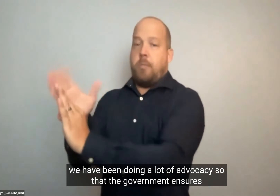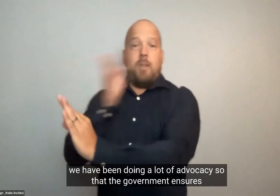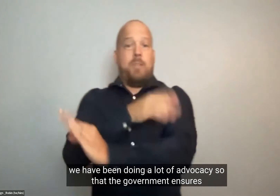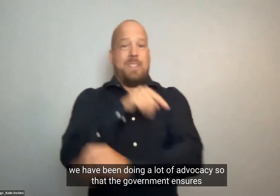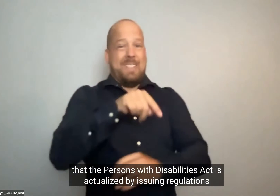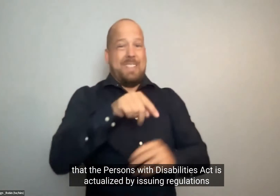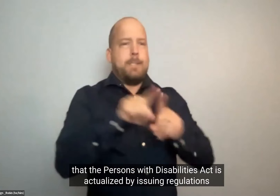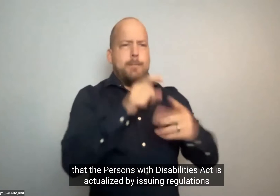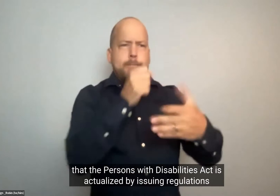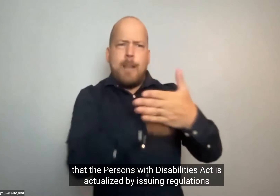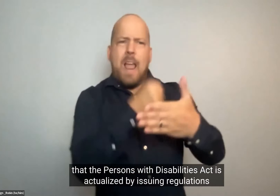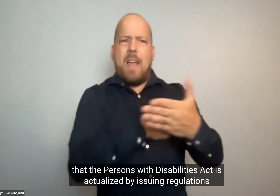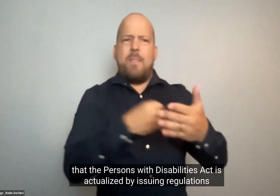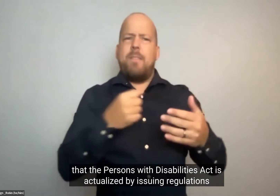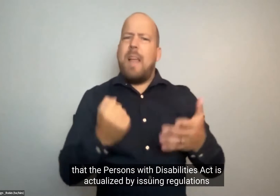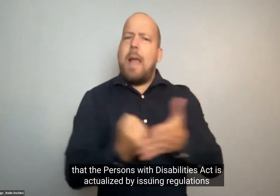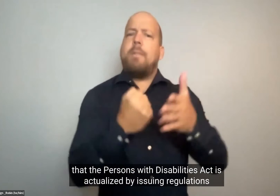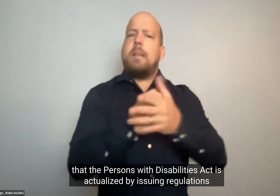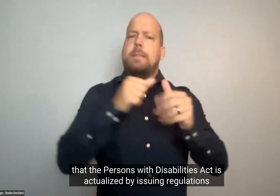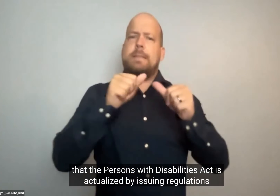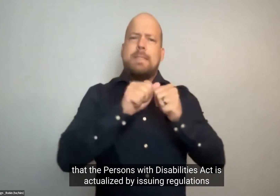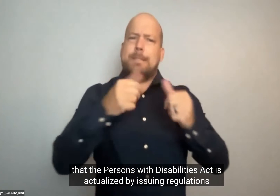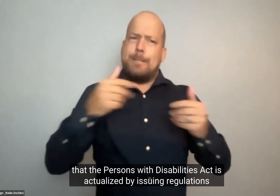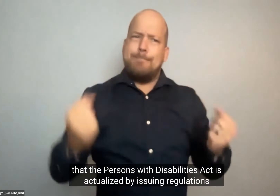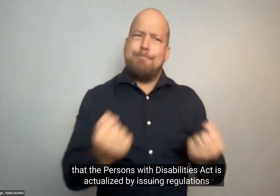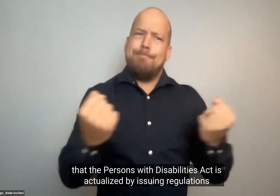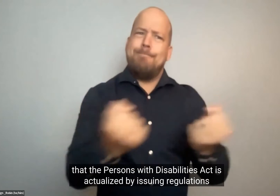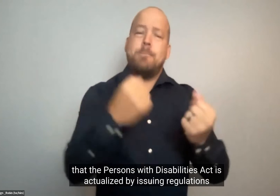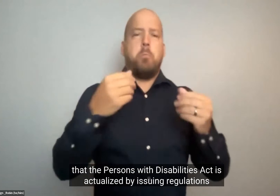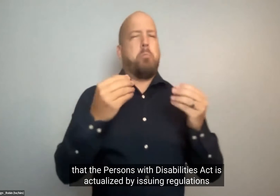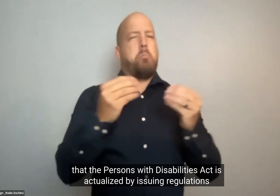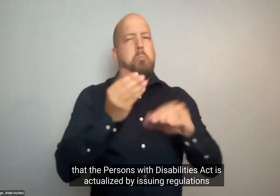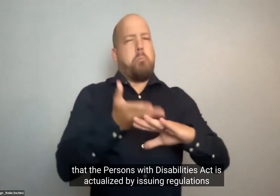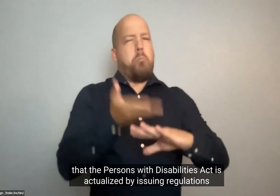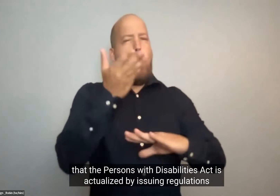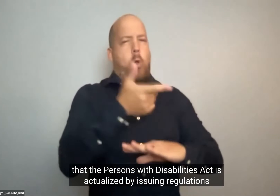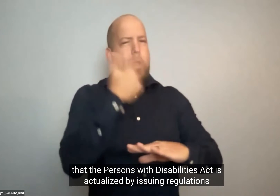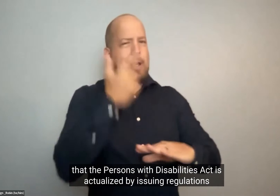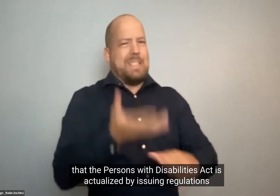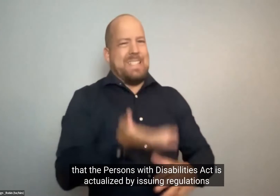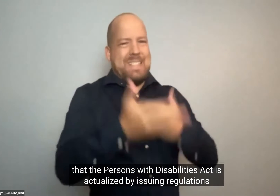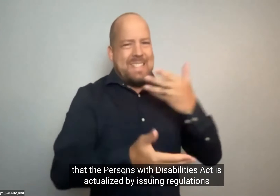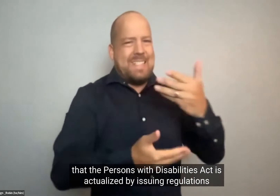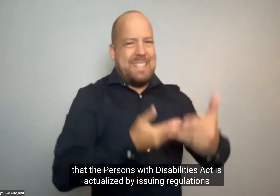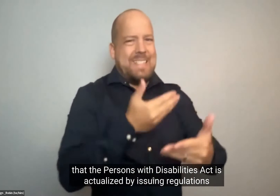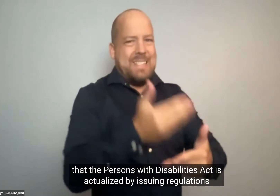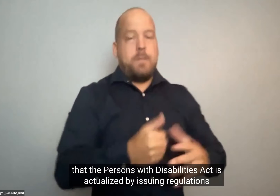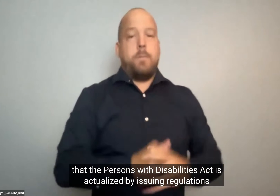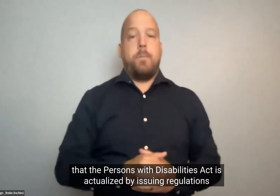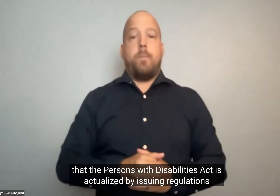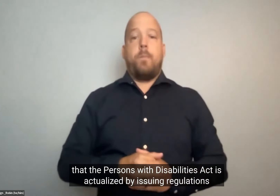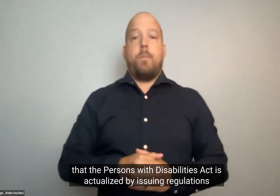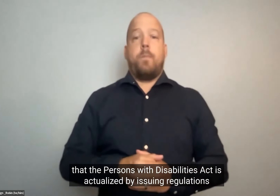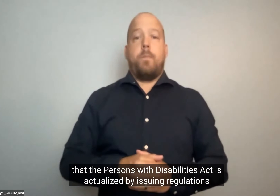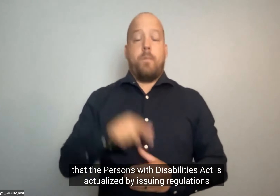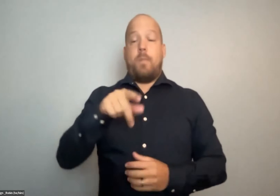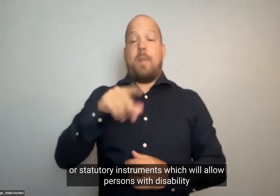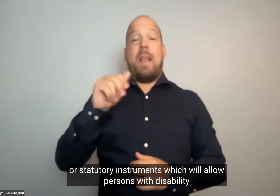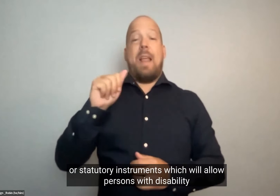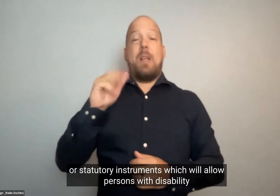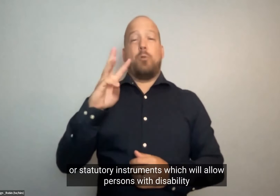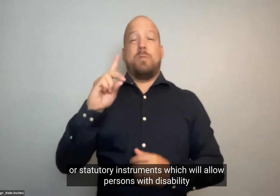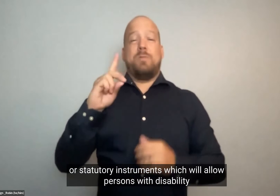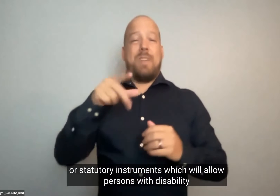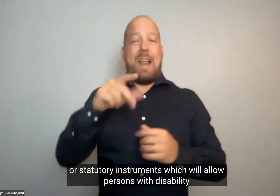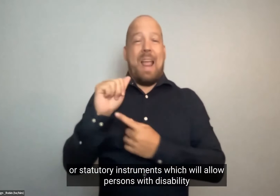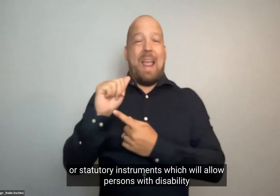government ensures that the Persons with Disabilities Act is actualized by issuing regulations